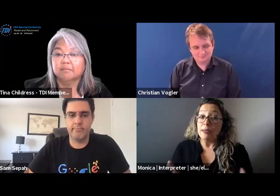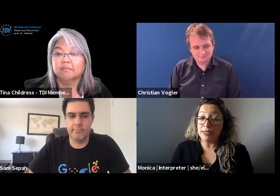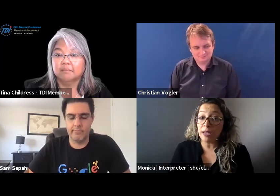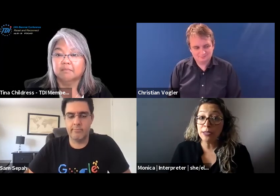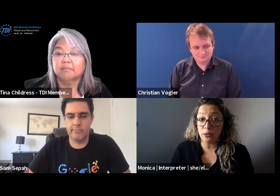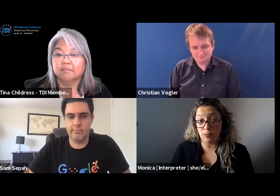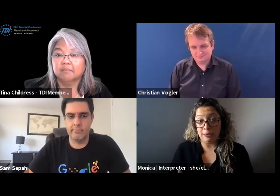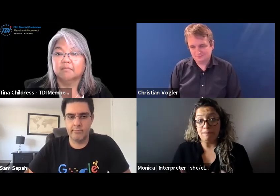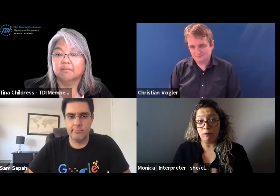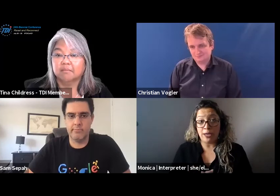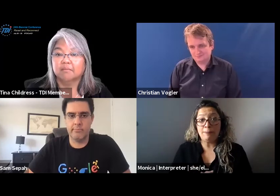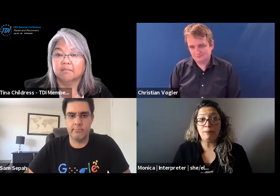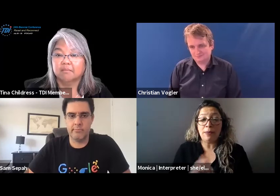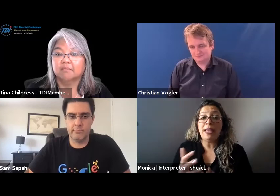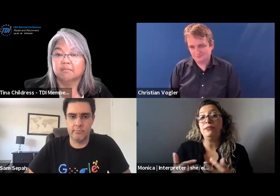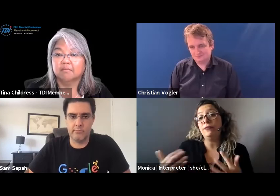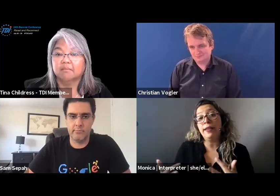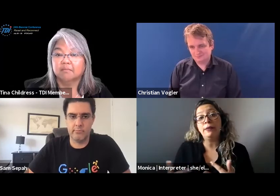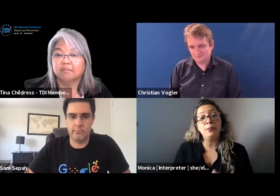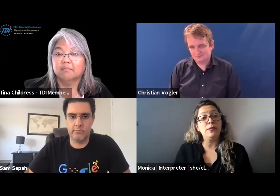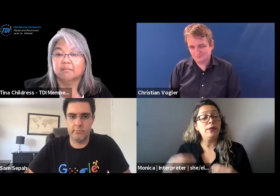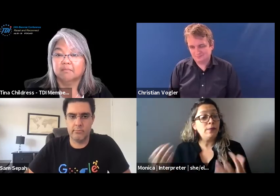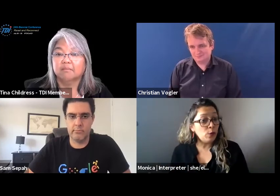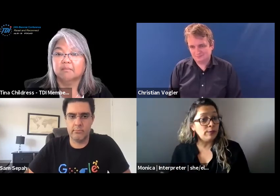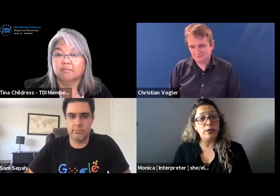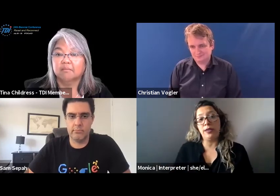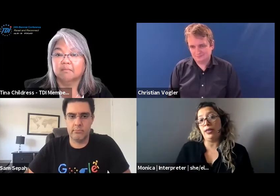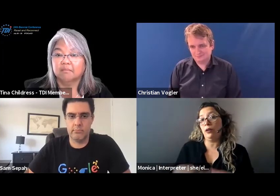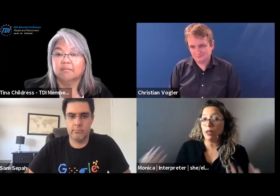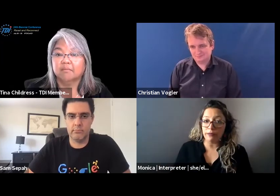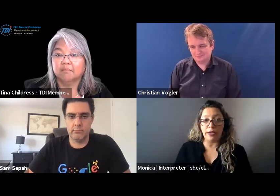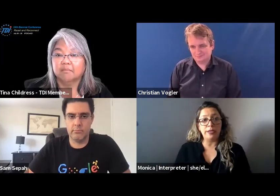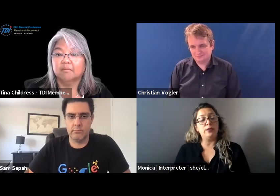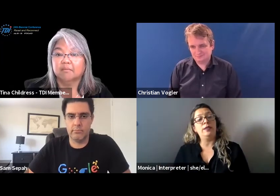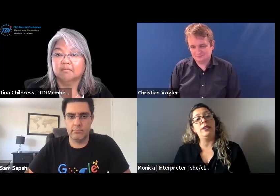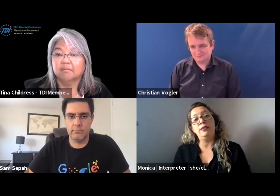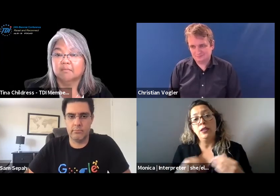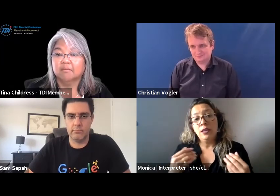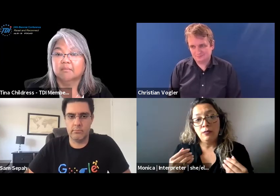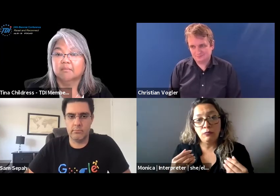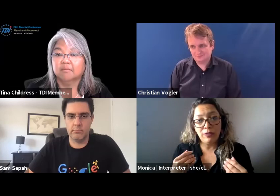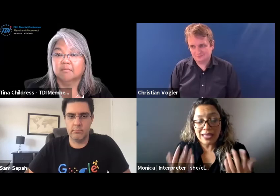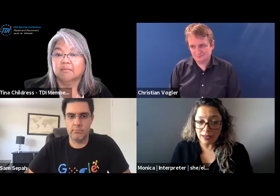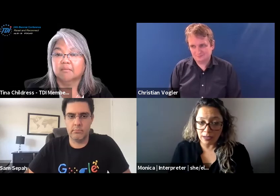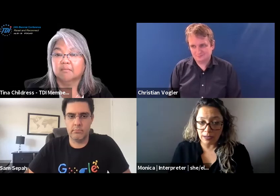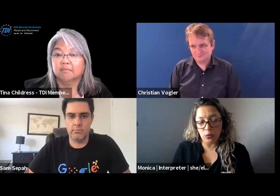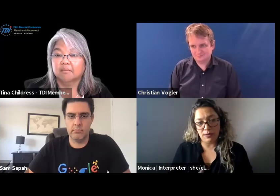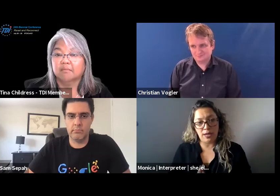it's time consuming, right? They may have to fill out a specific form so that they can qualify, so that they can get equipment at